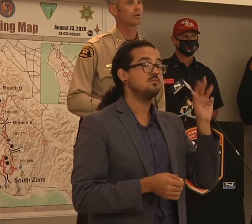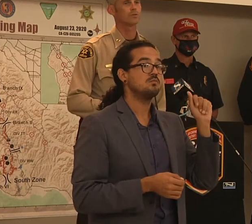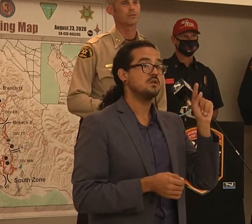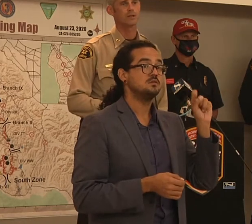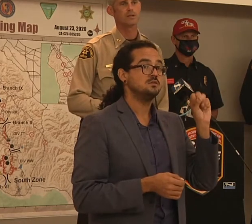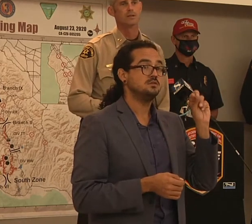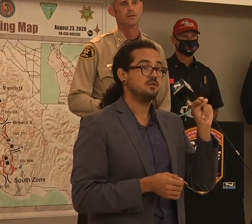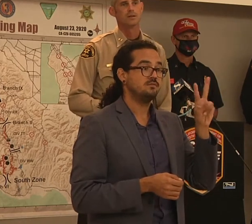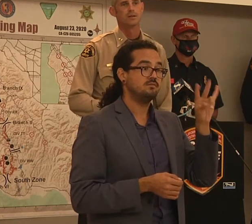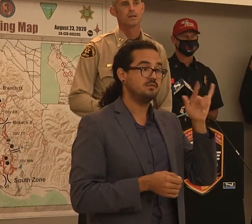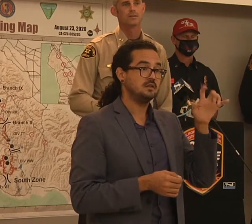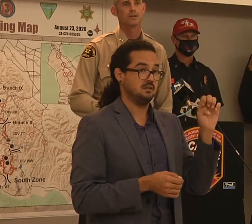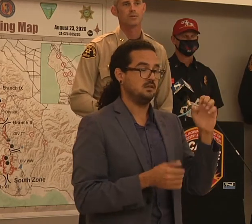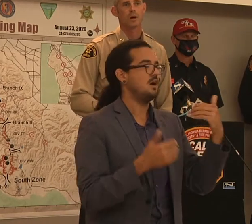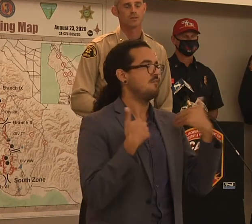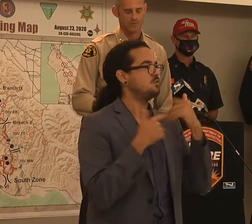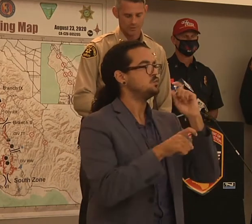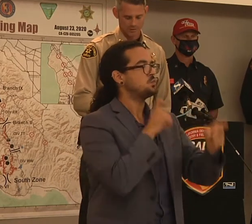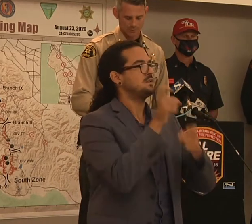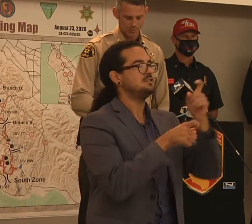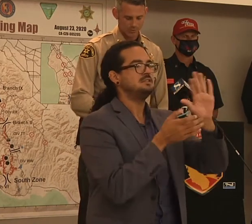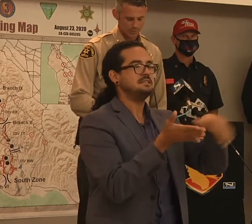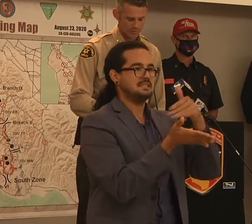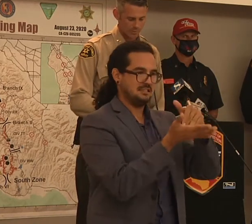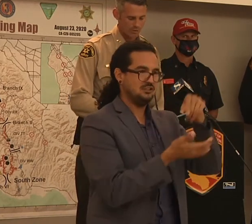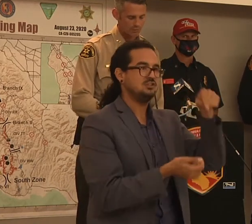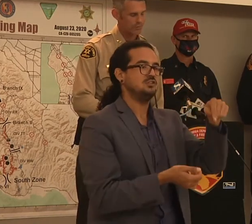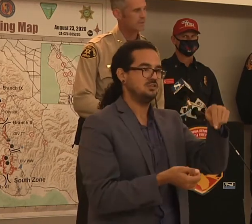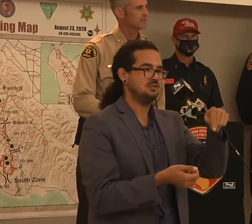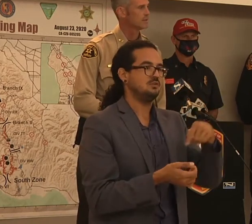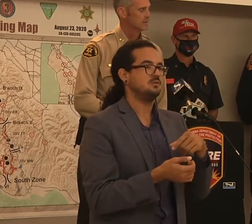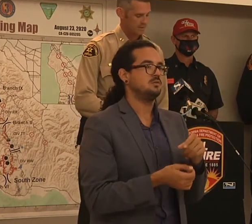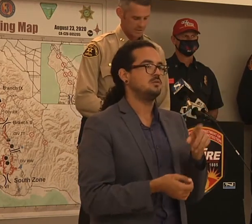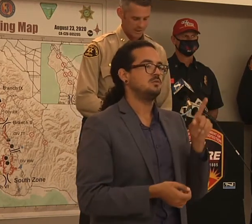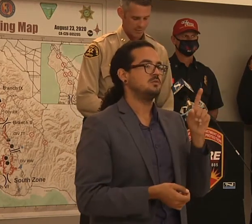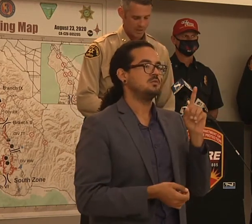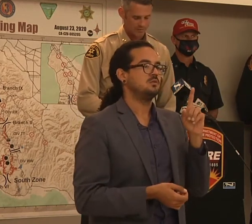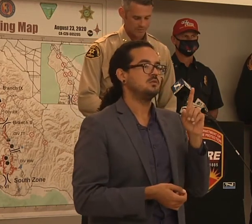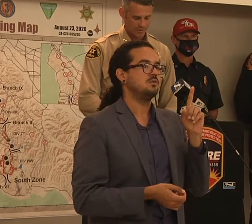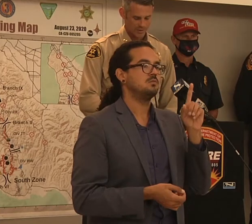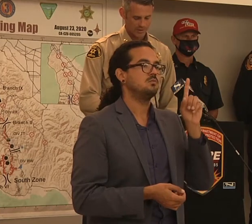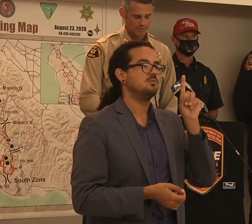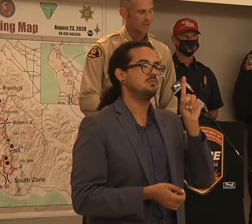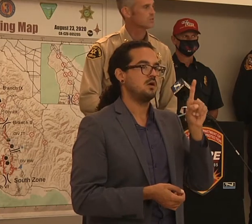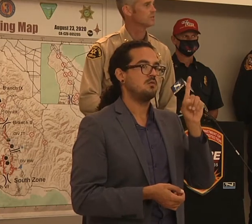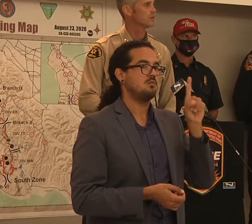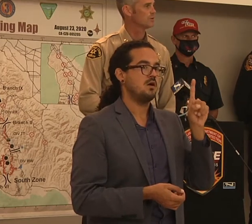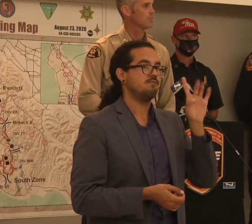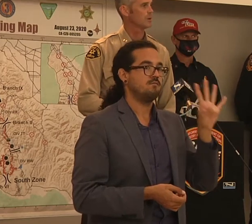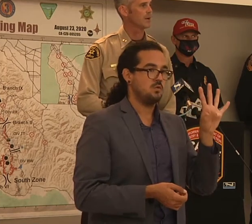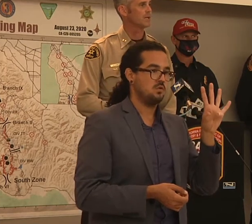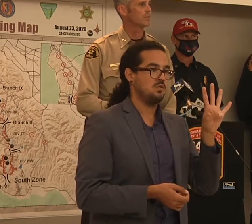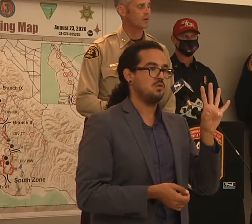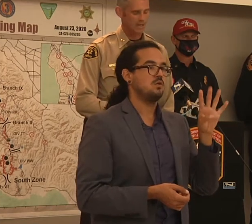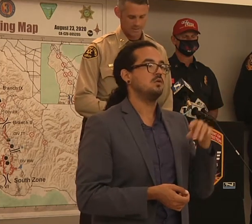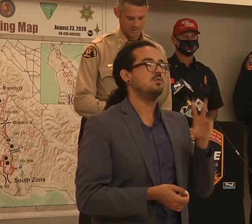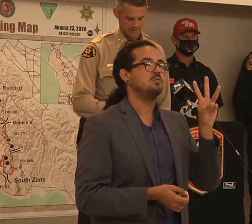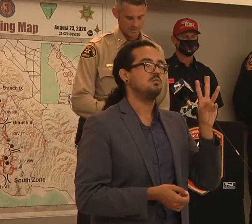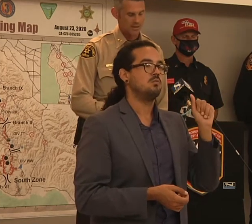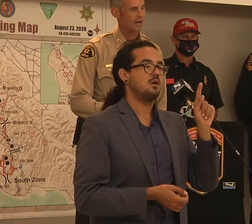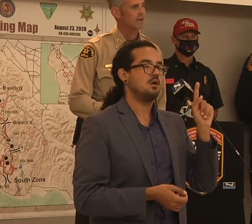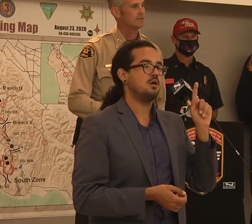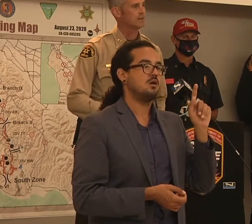114 Walker Street in the city of Watsonville. So that's 114 Walker Street in Watsonville. And that donation center is open Monday to